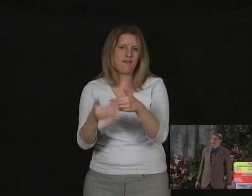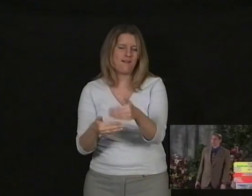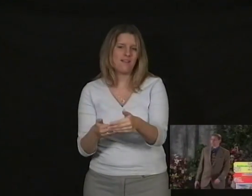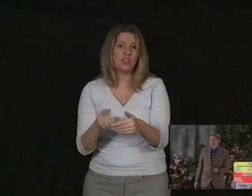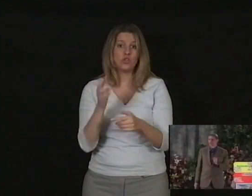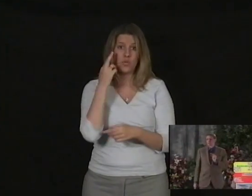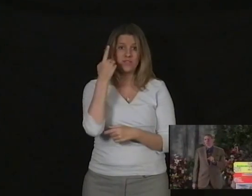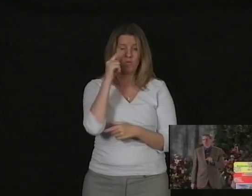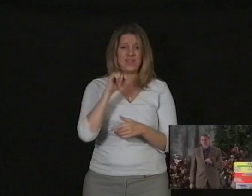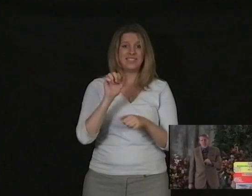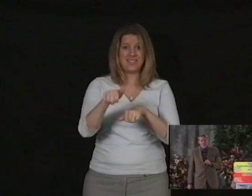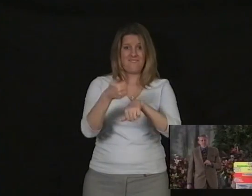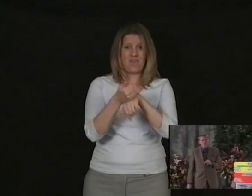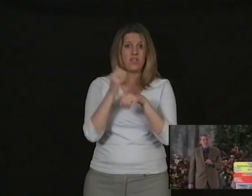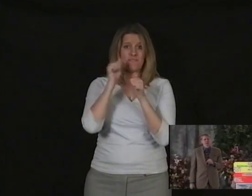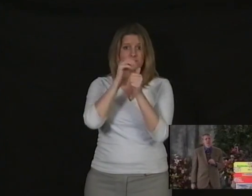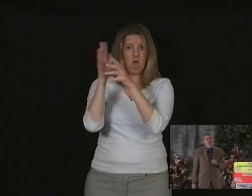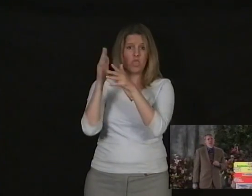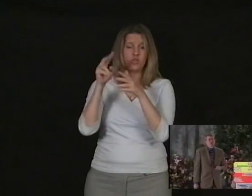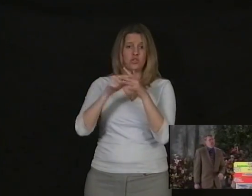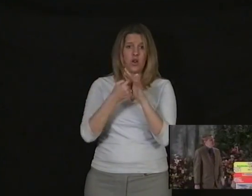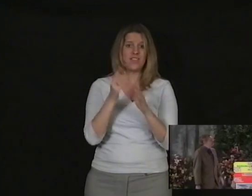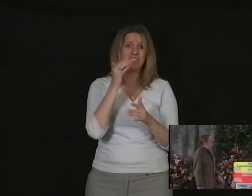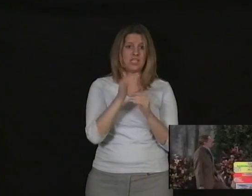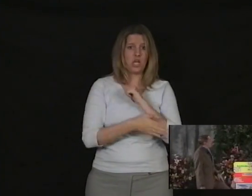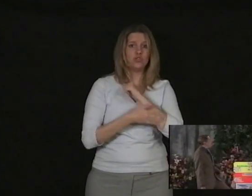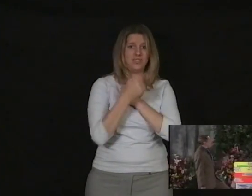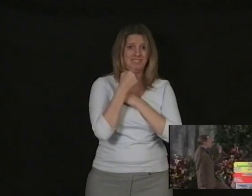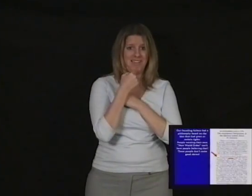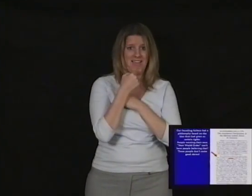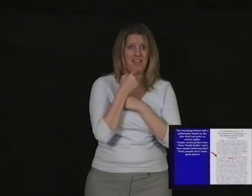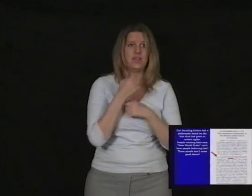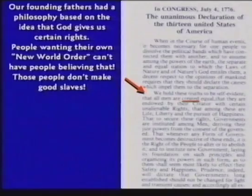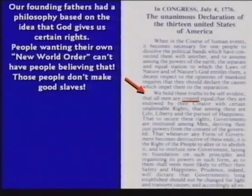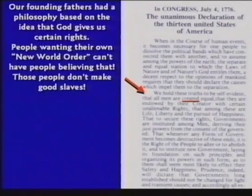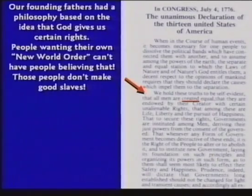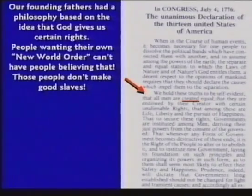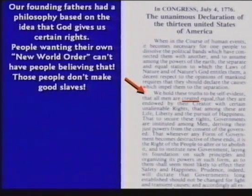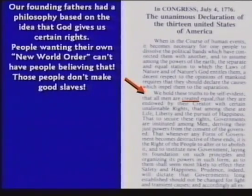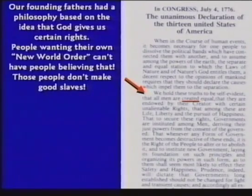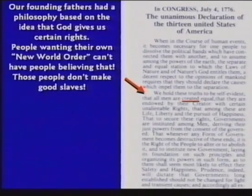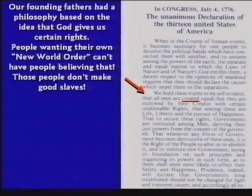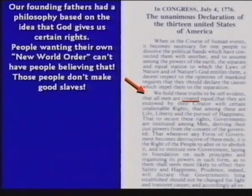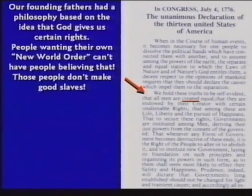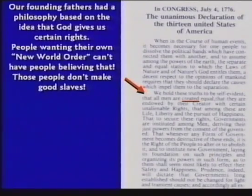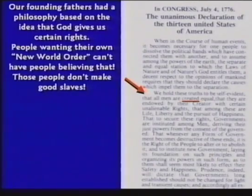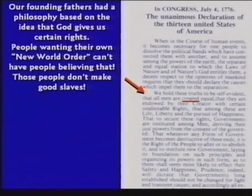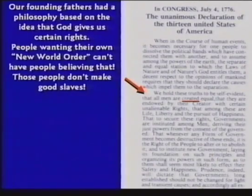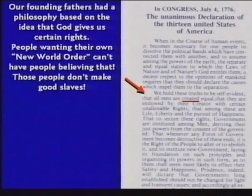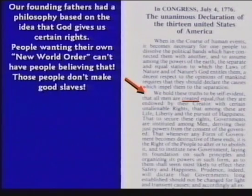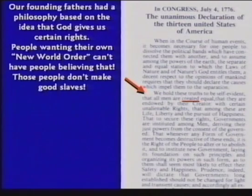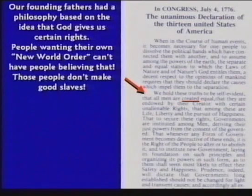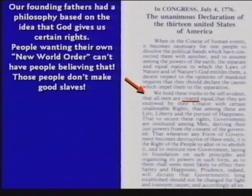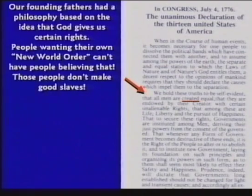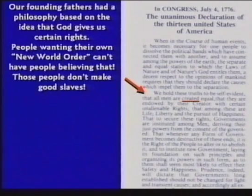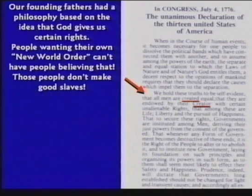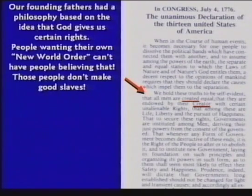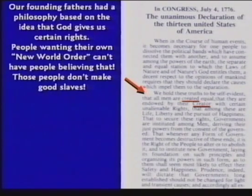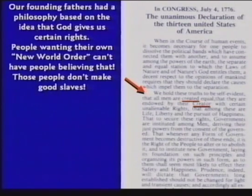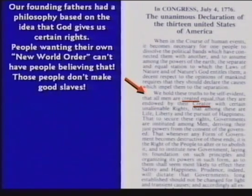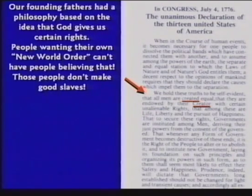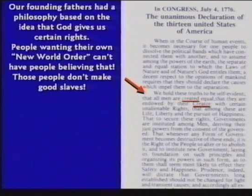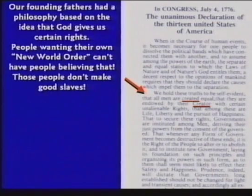The founding fathers started this country, said, "We hold these truths to be self-evident. All men are created equal. They're endowed by